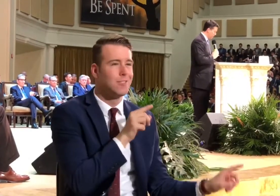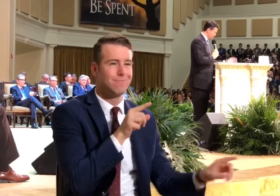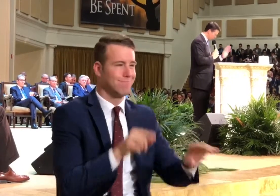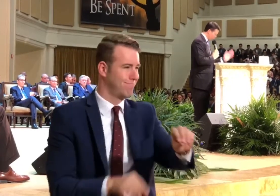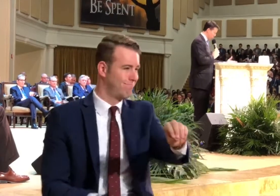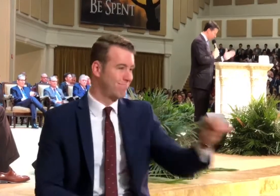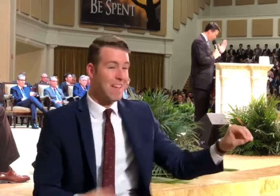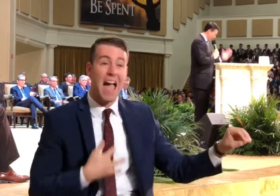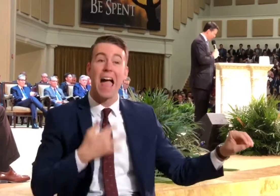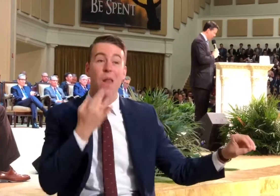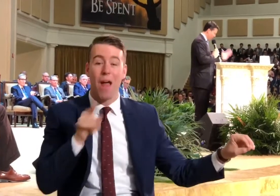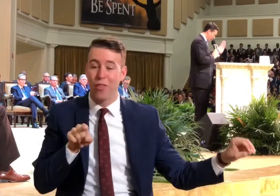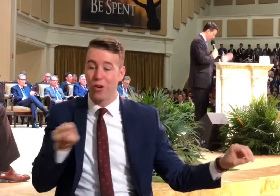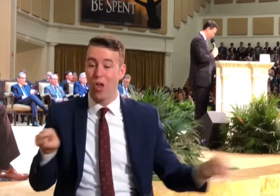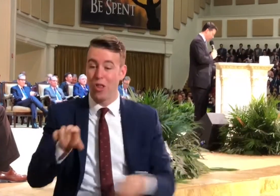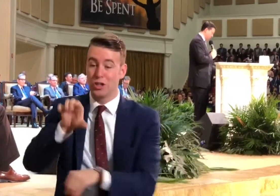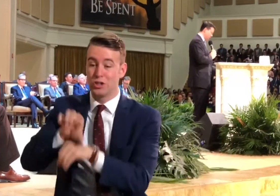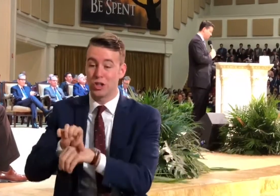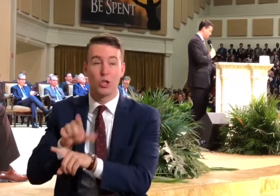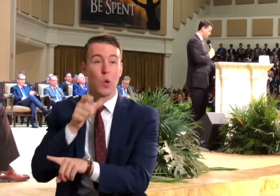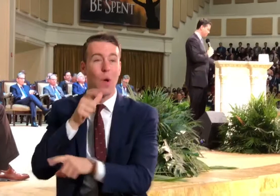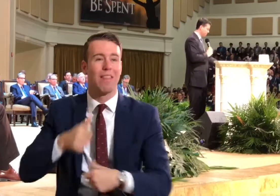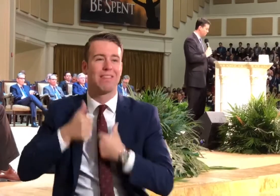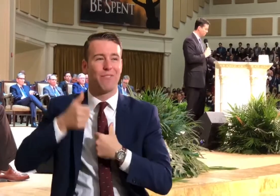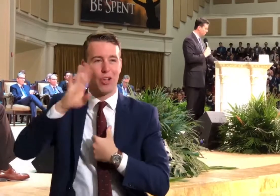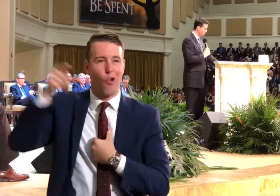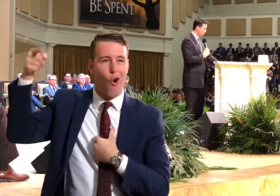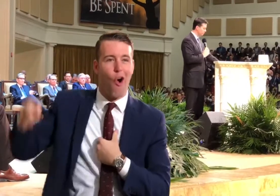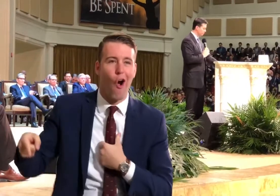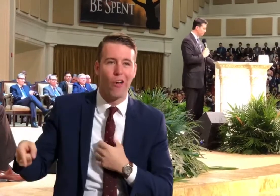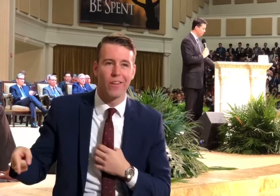than in the church of the living God.